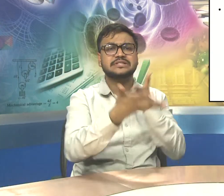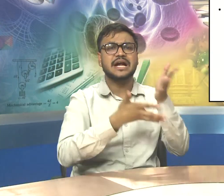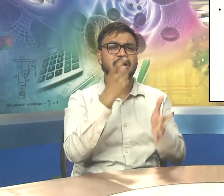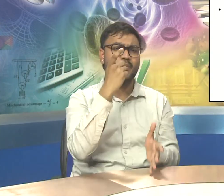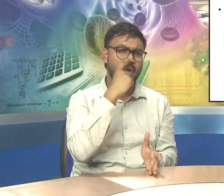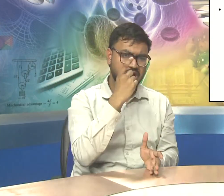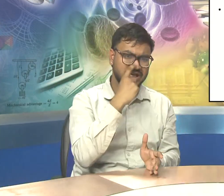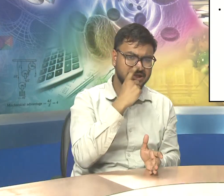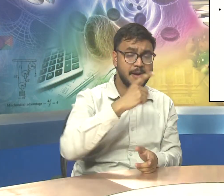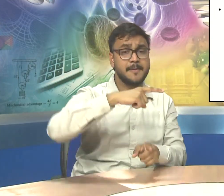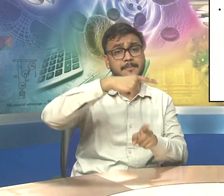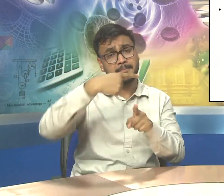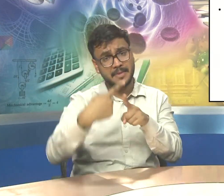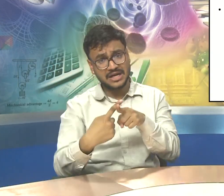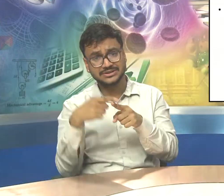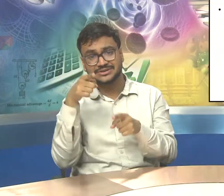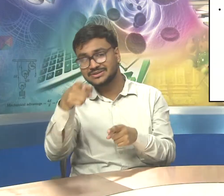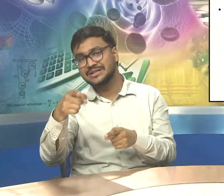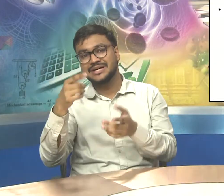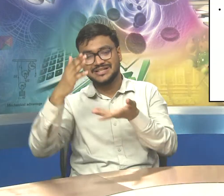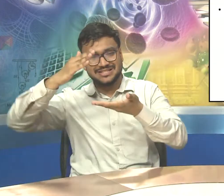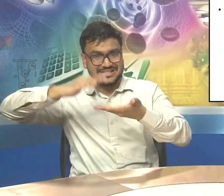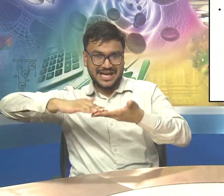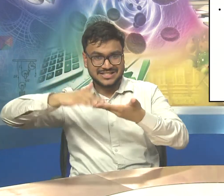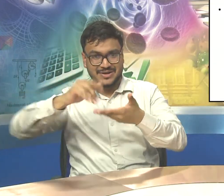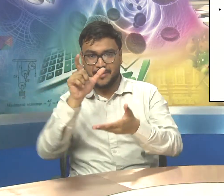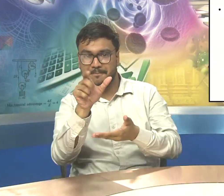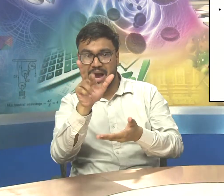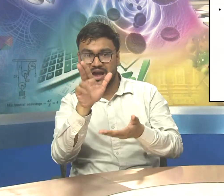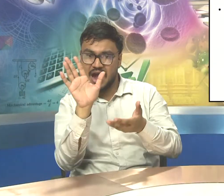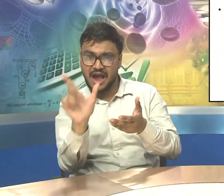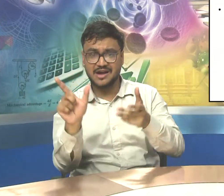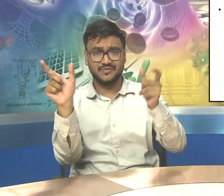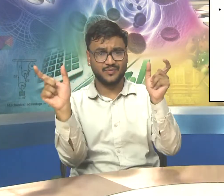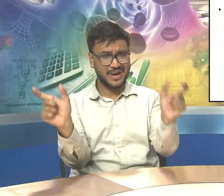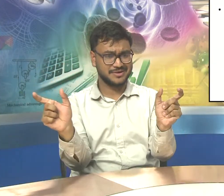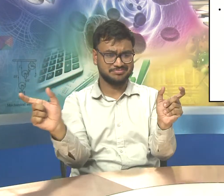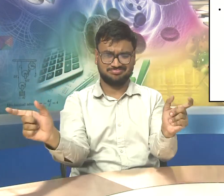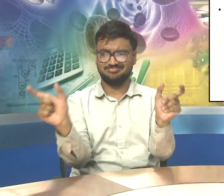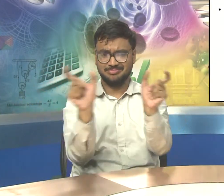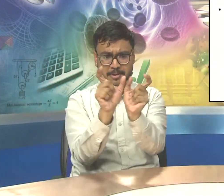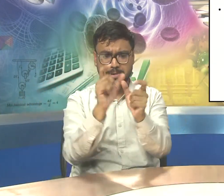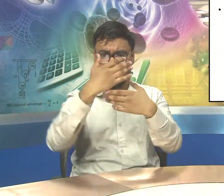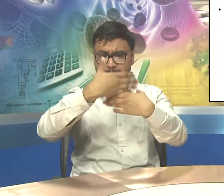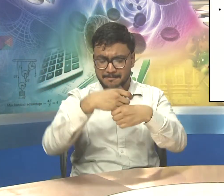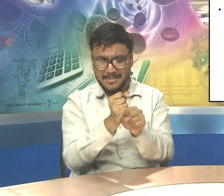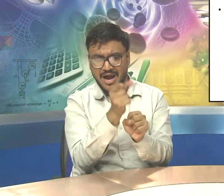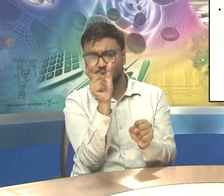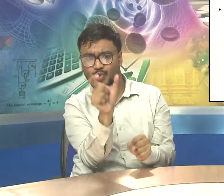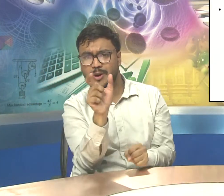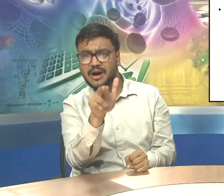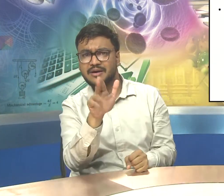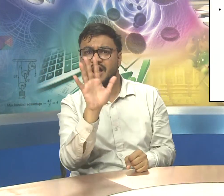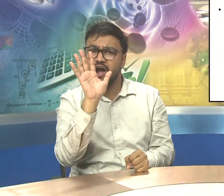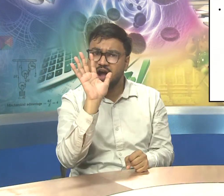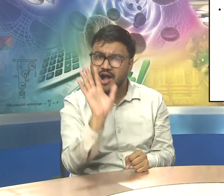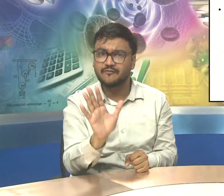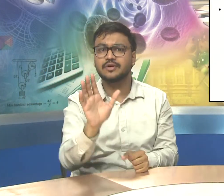we can closely join the signs women and Mary, and together this means